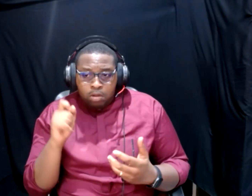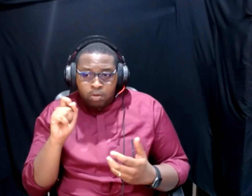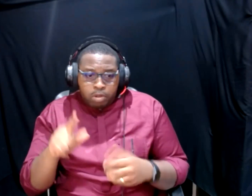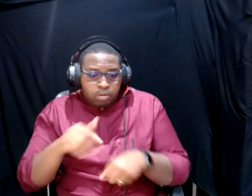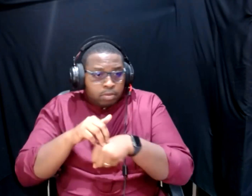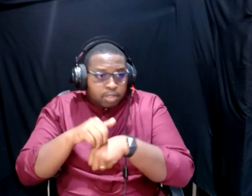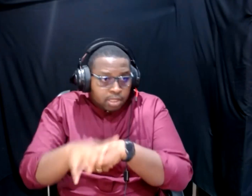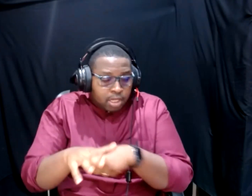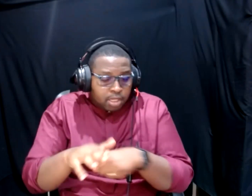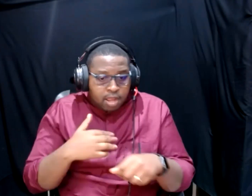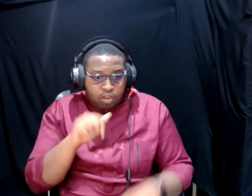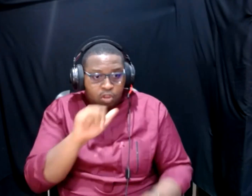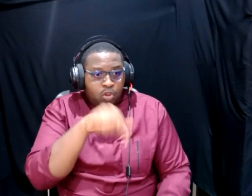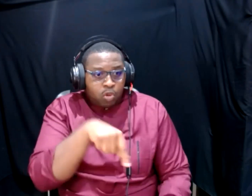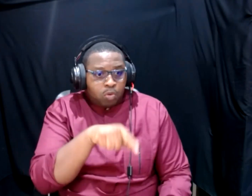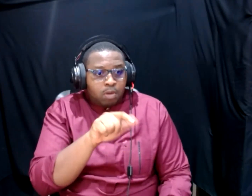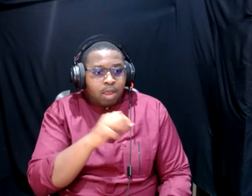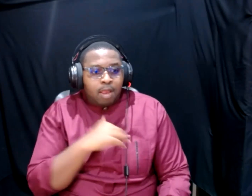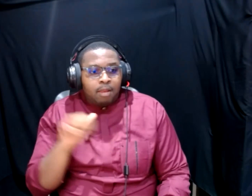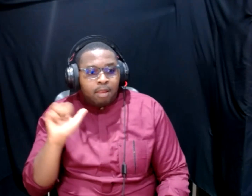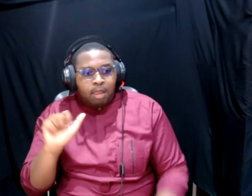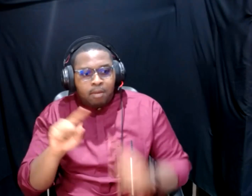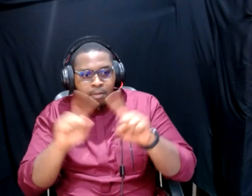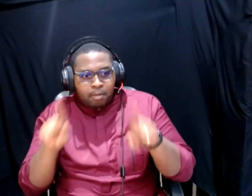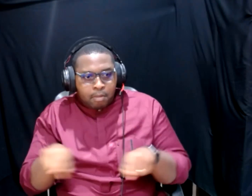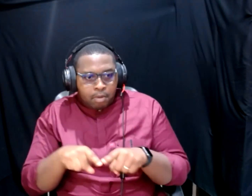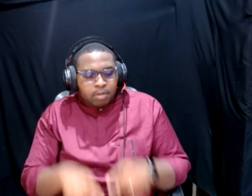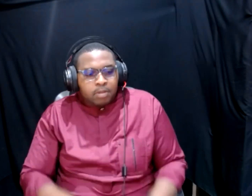comment into the Q&A box if you prefer.